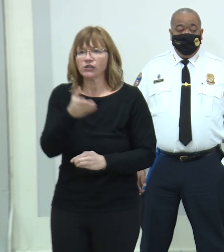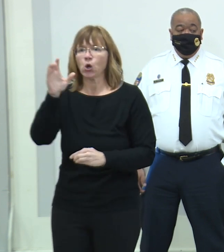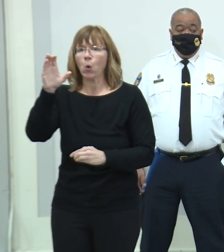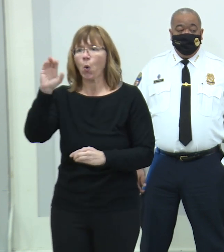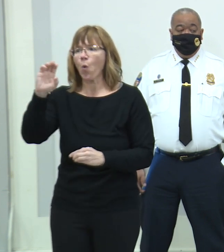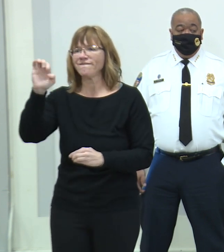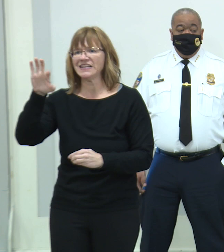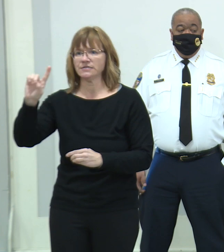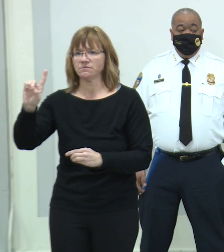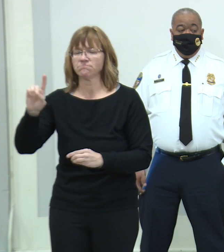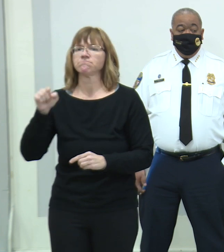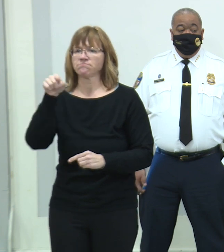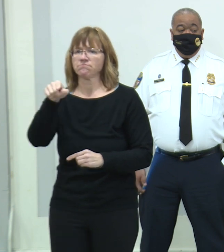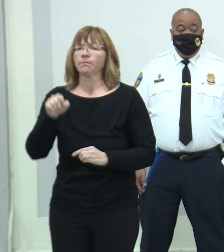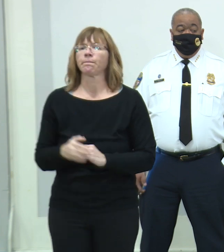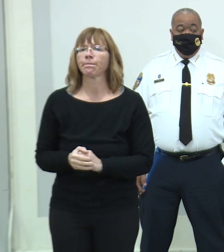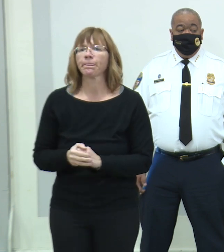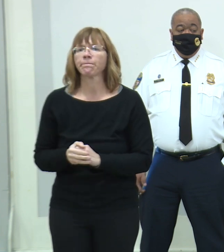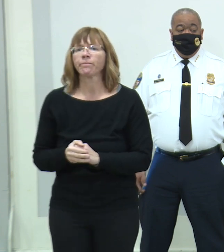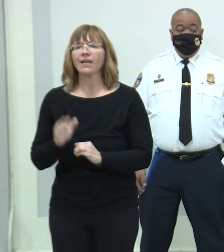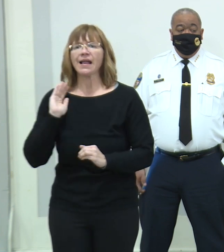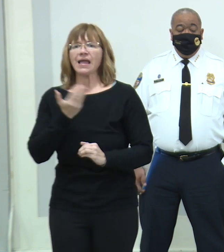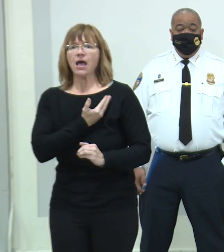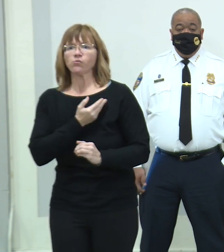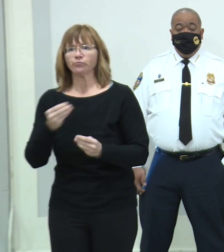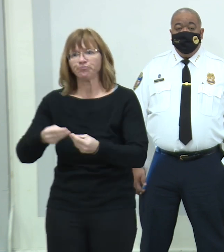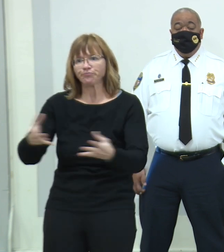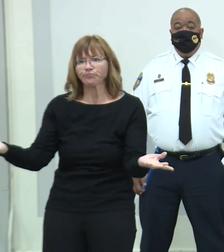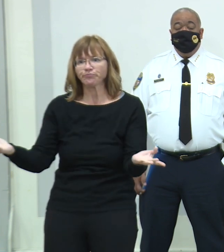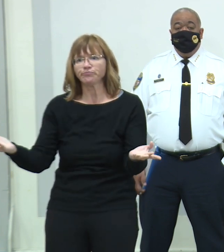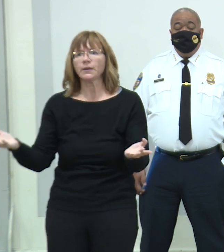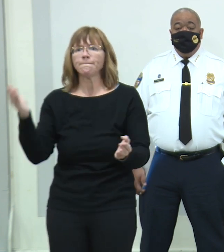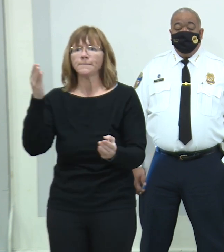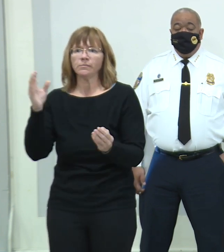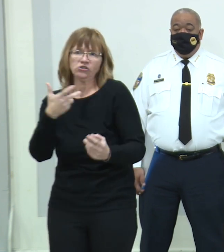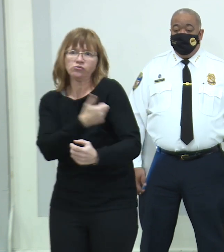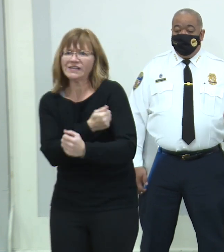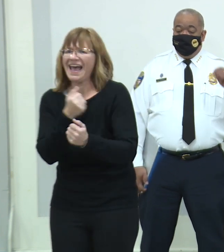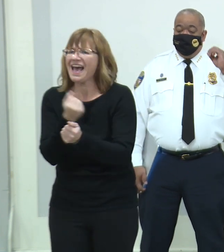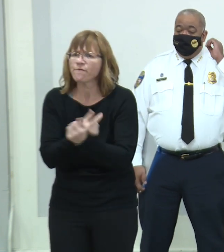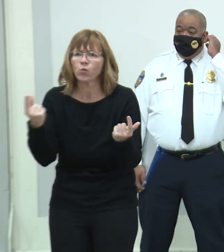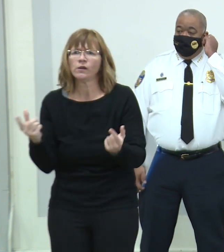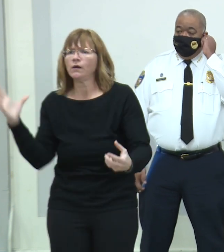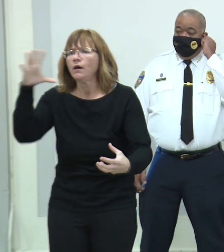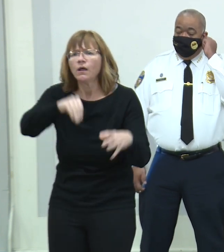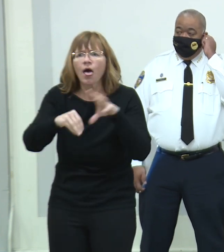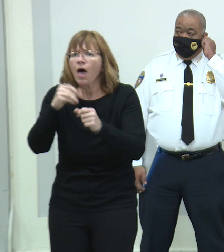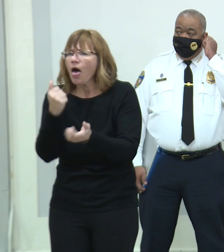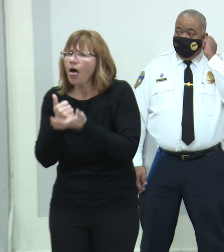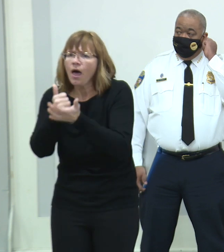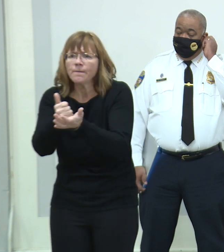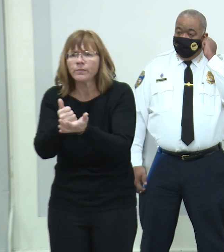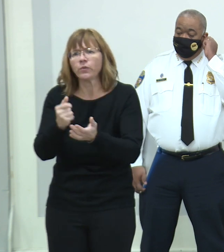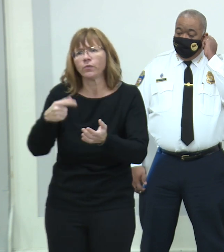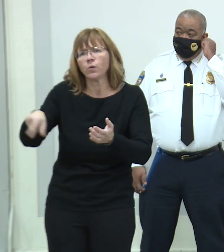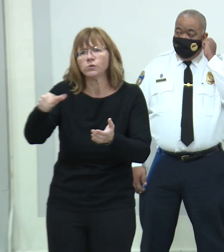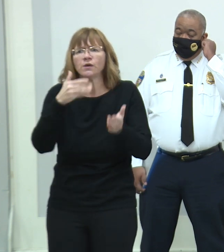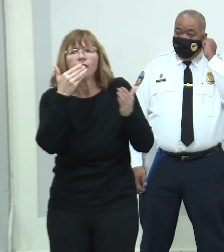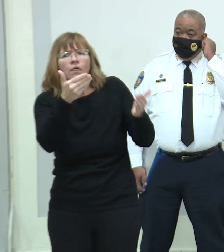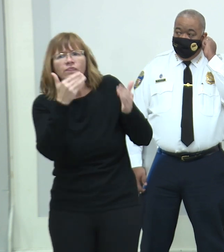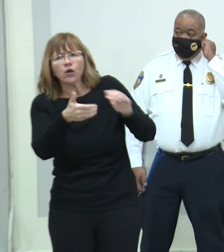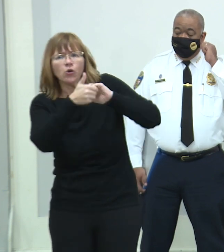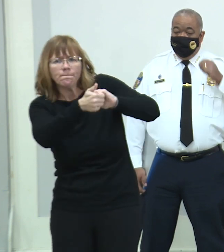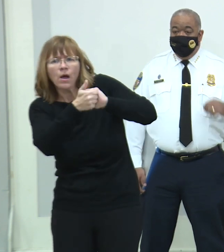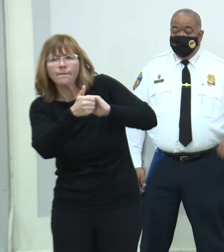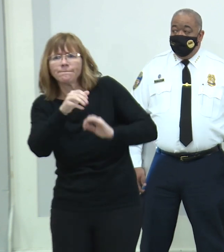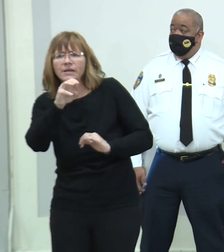Baltimore's COVID-19 vaccination rollout has been an all-hands-on-deck effort, and we again are grateful to our partners at MedStar Health,